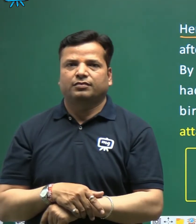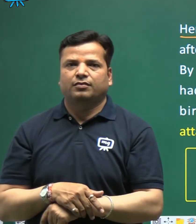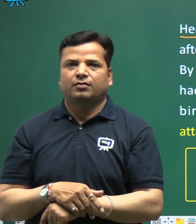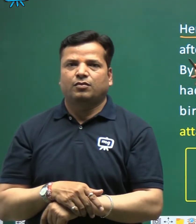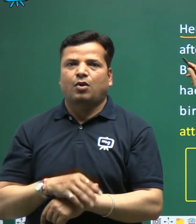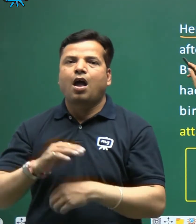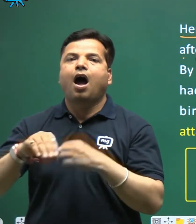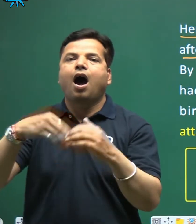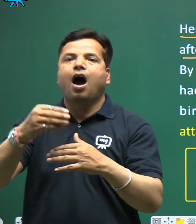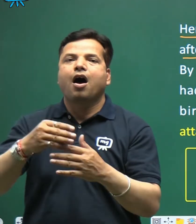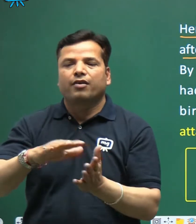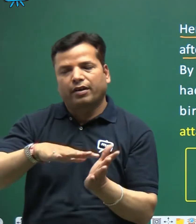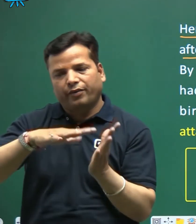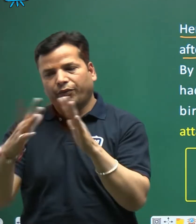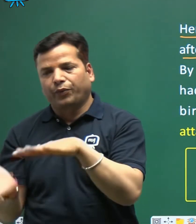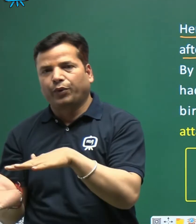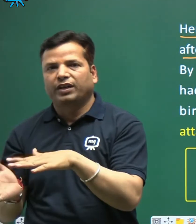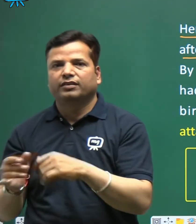after falling